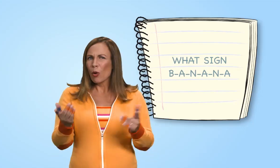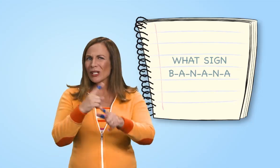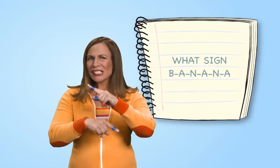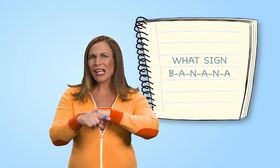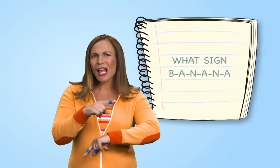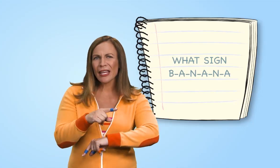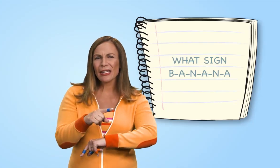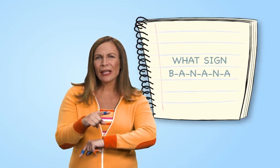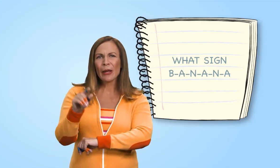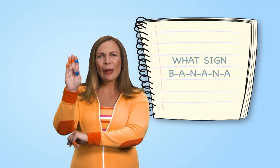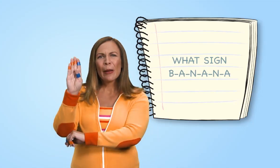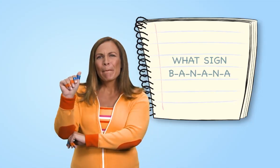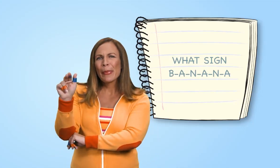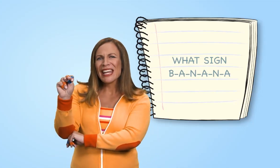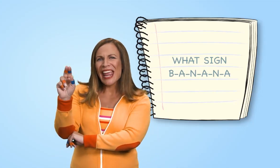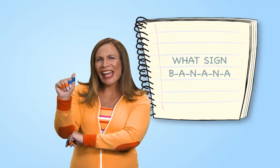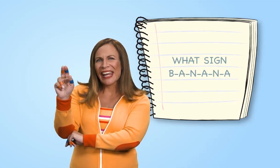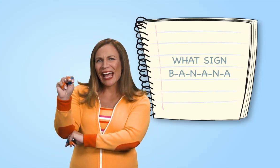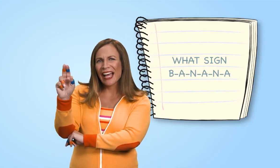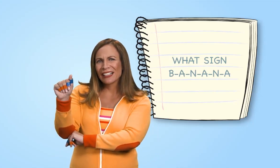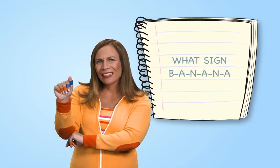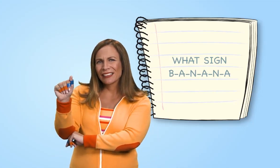What sign? Banana.